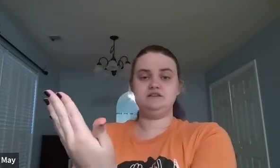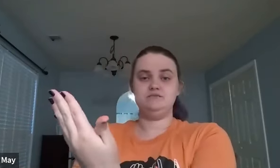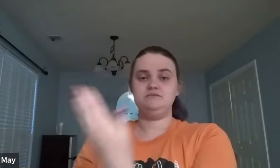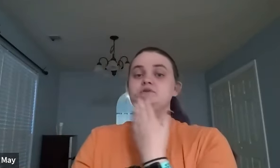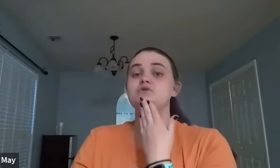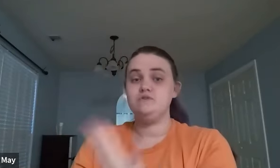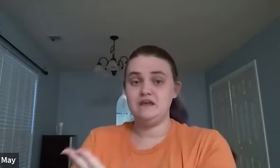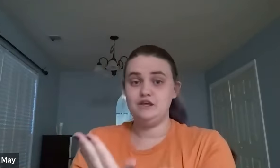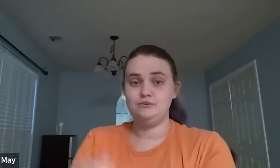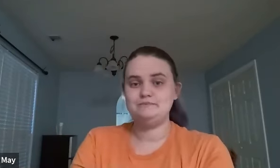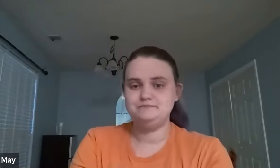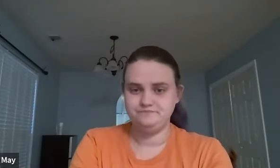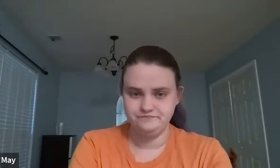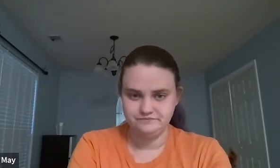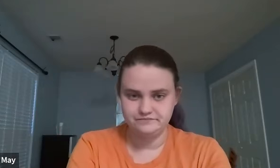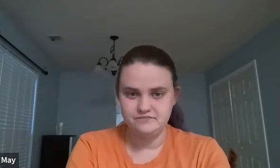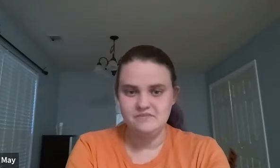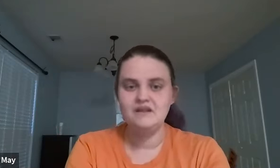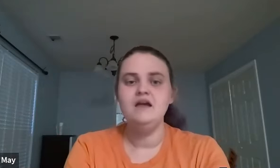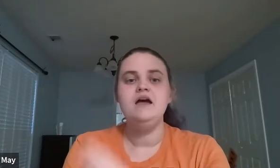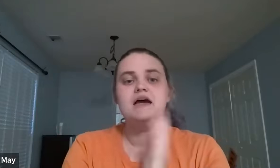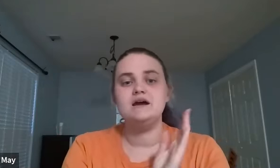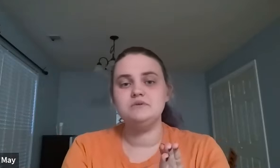own. Thank you. And I will